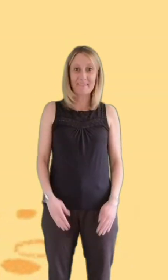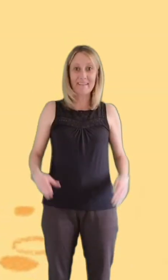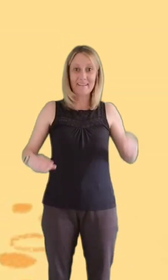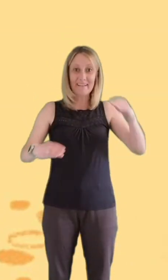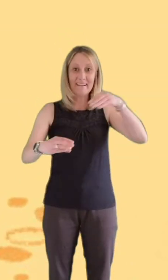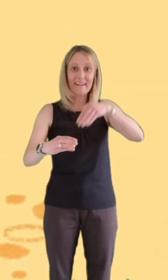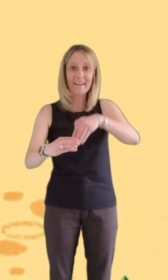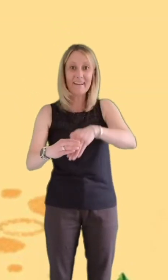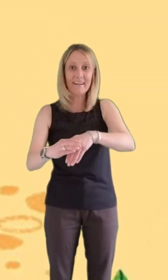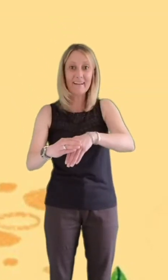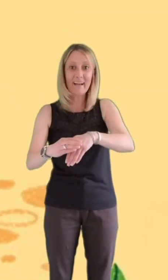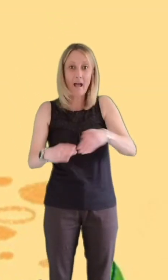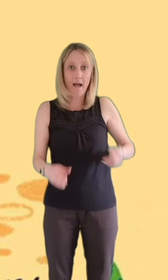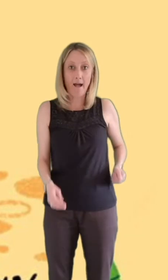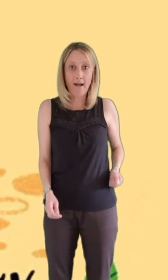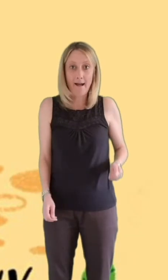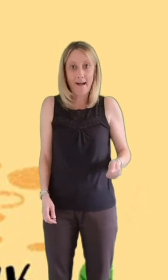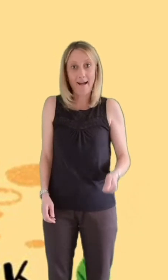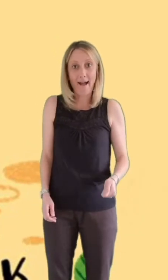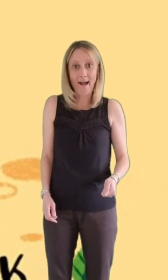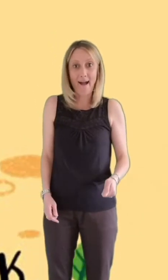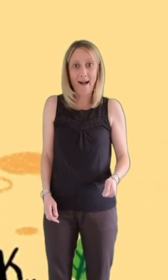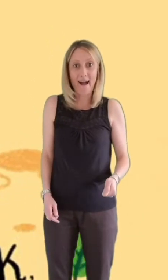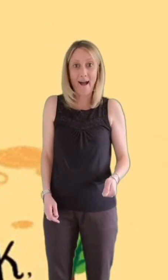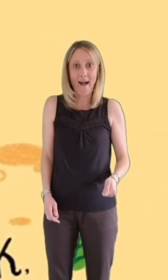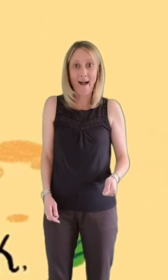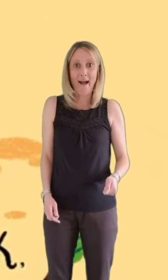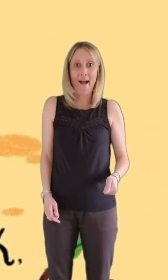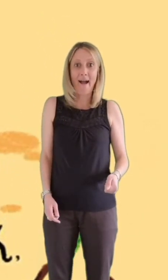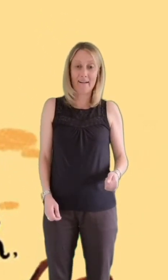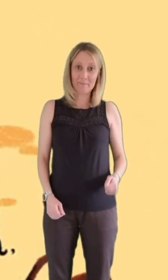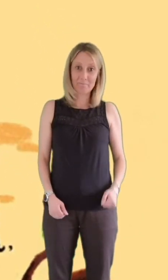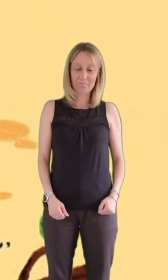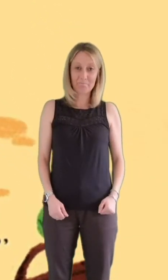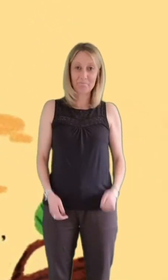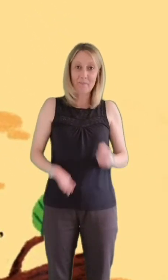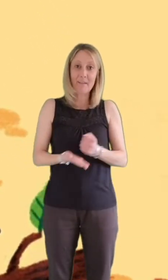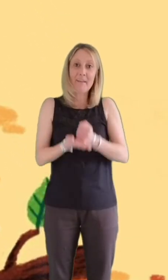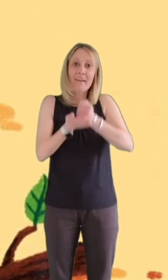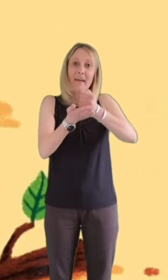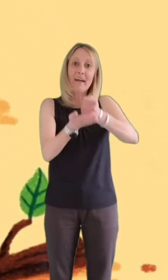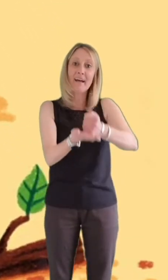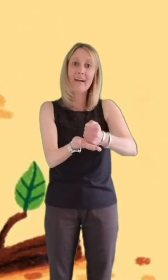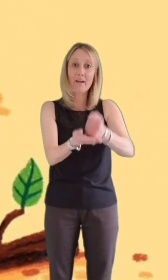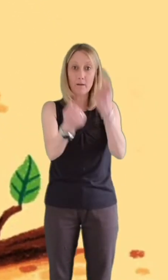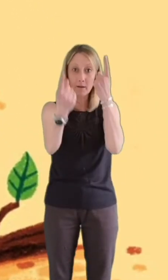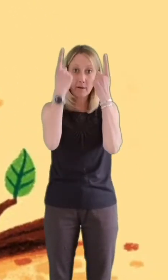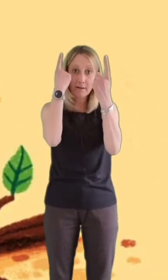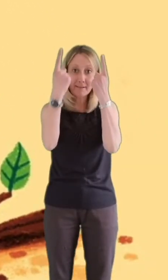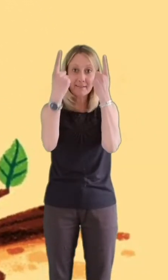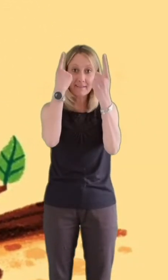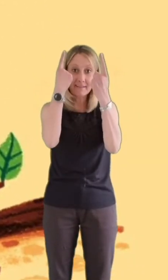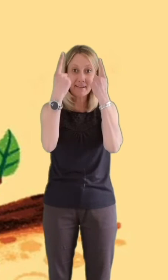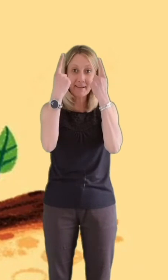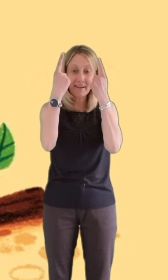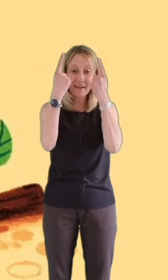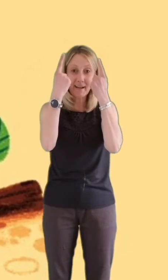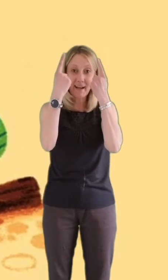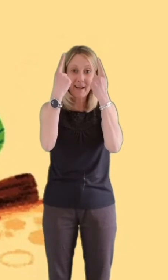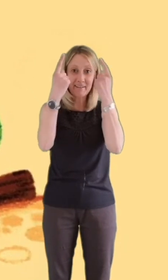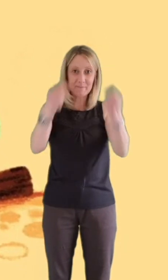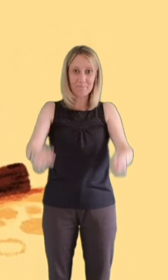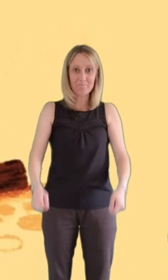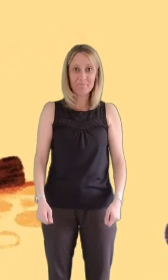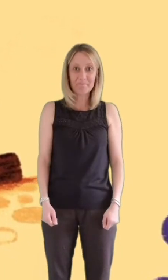So he reached into his bag just then to find a little tin. It helped him with his worries. It had